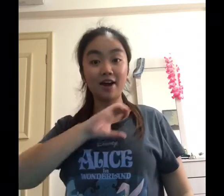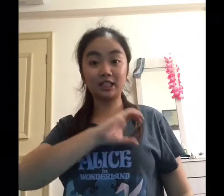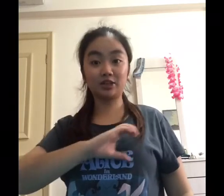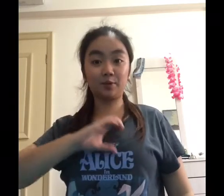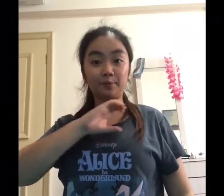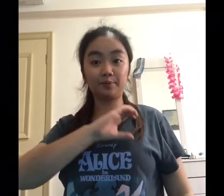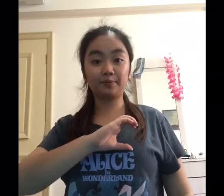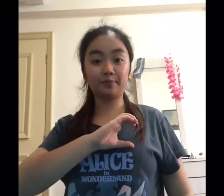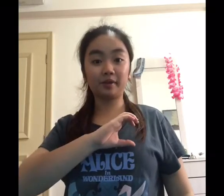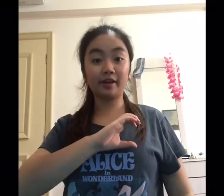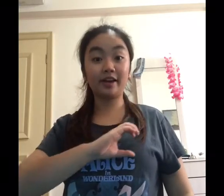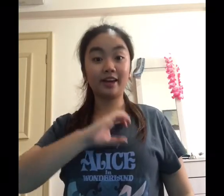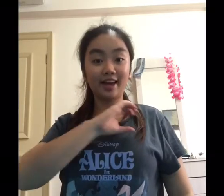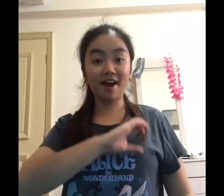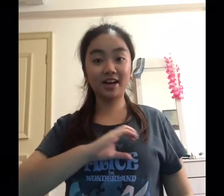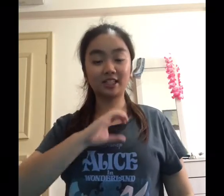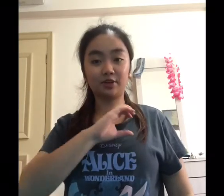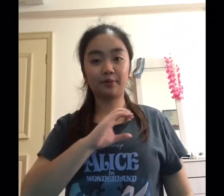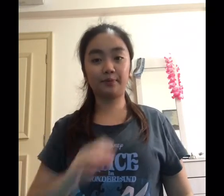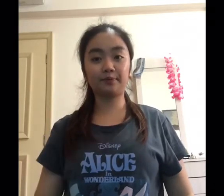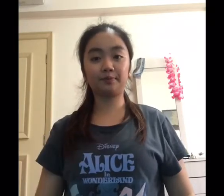Character, character.